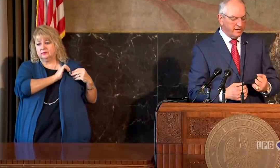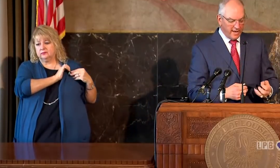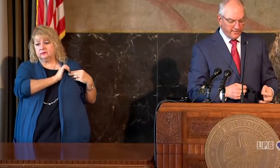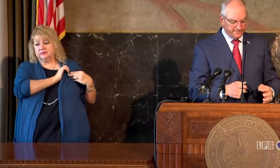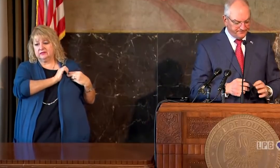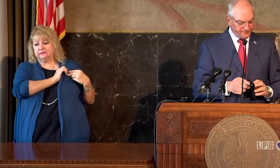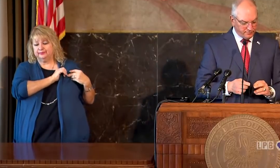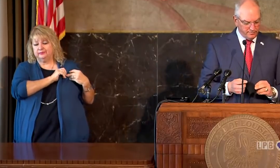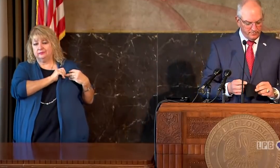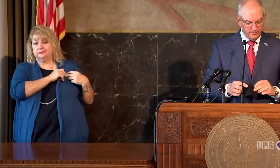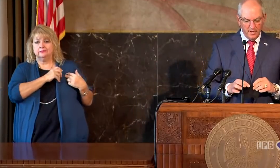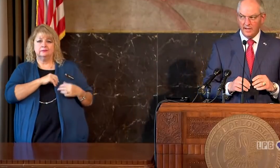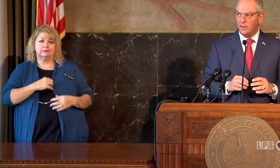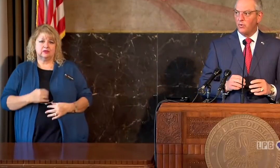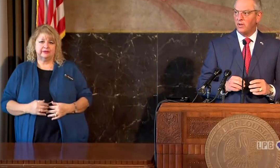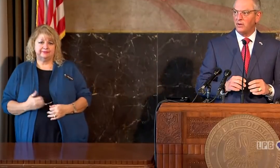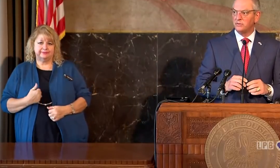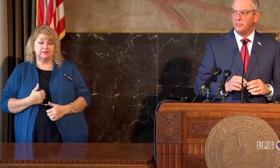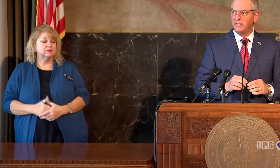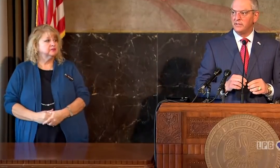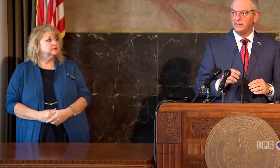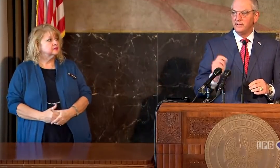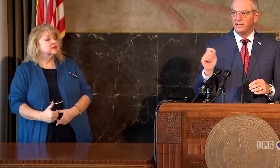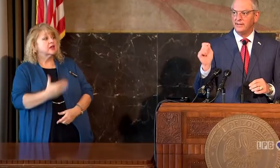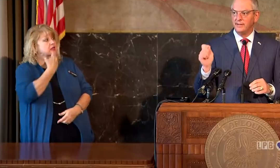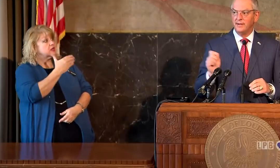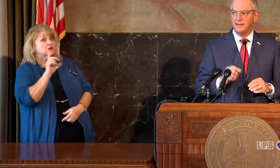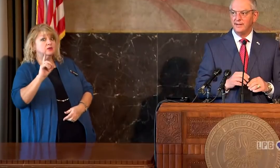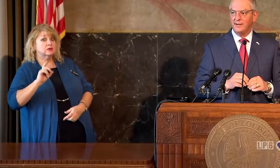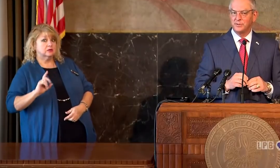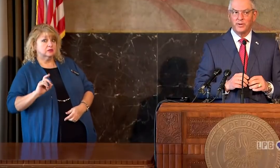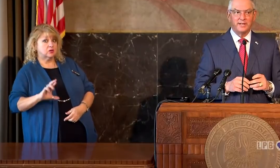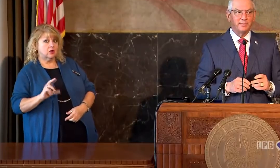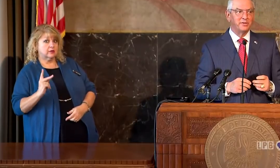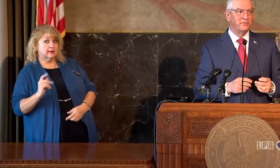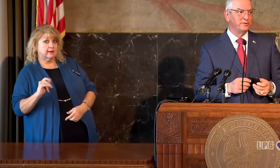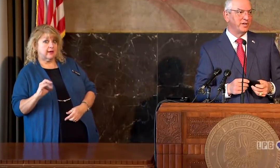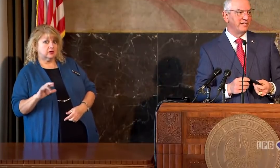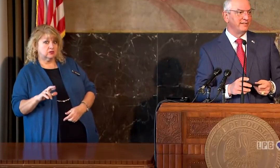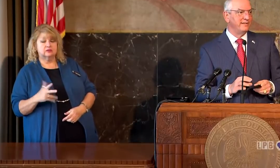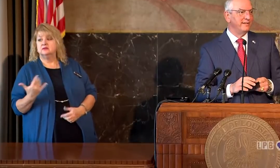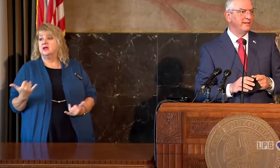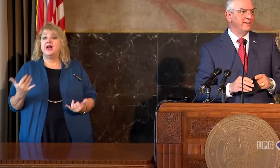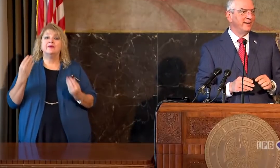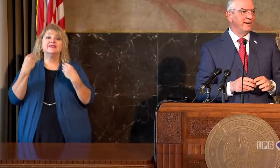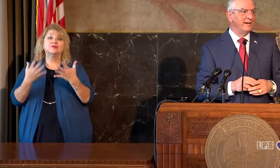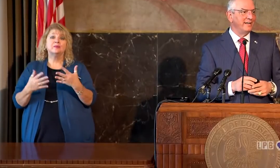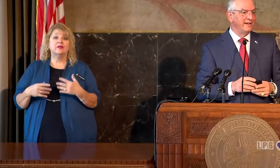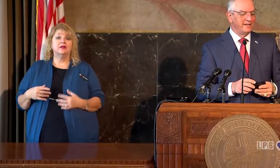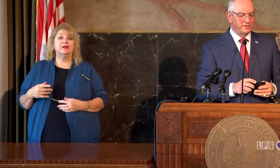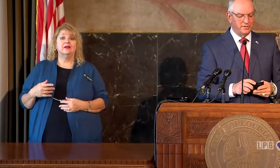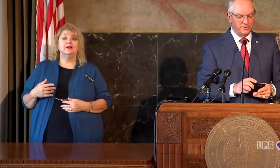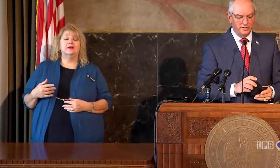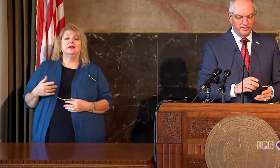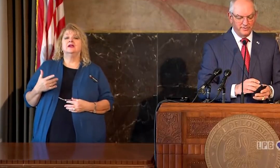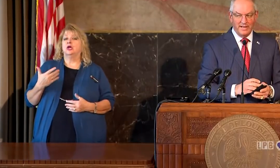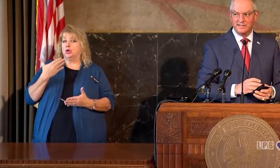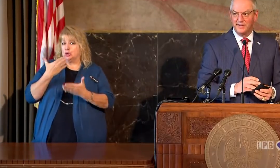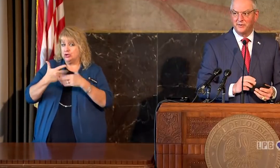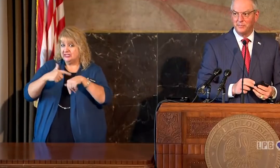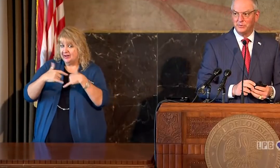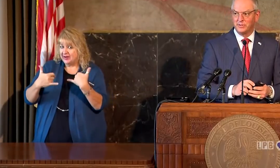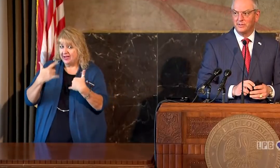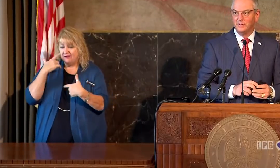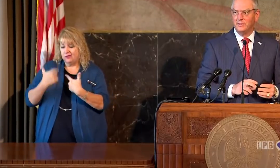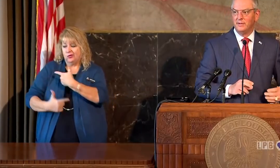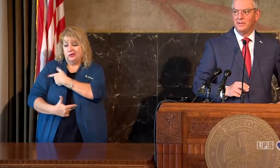Thank you, Dr. Cantor. I did want to also mention that now is a great time to get your flu shot. In addition to your